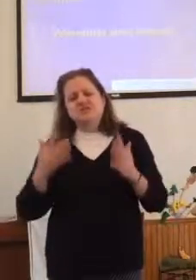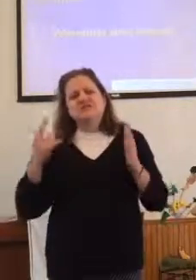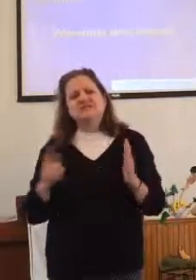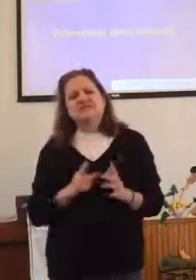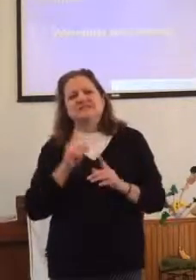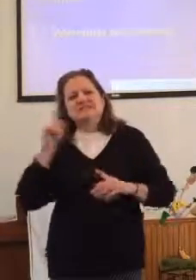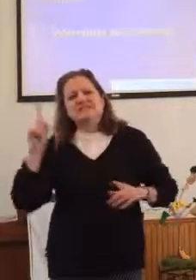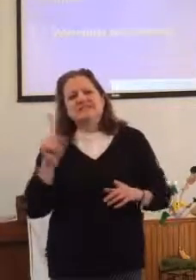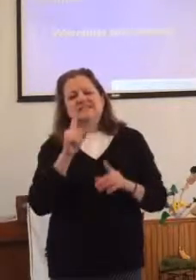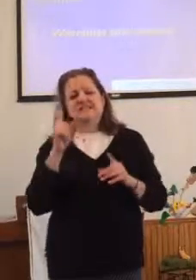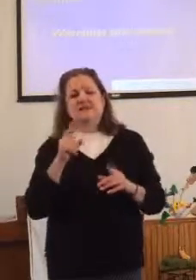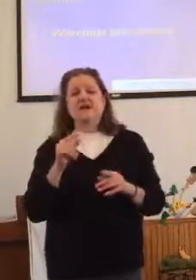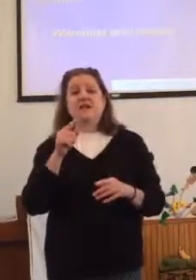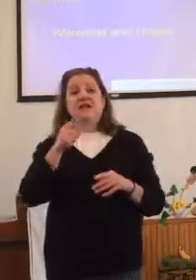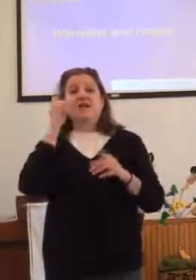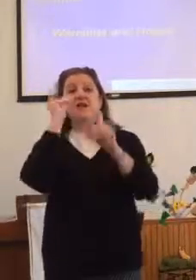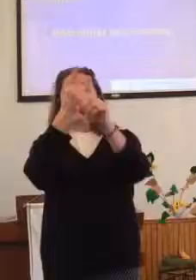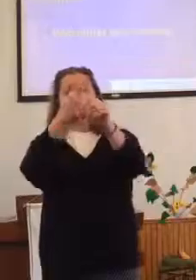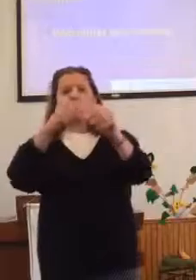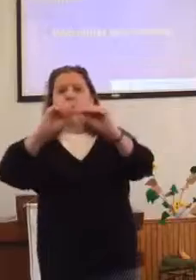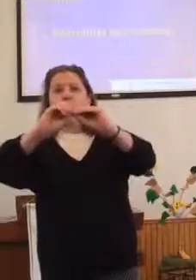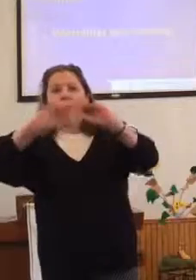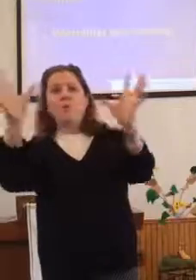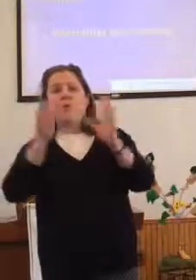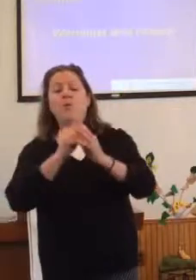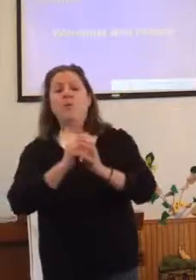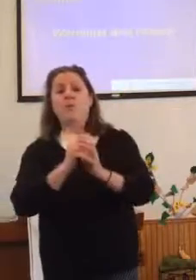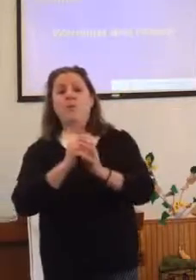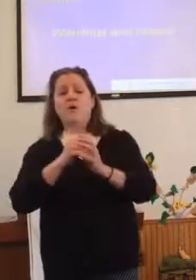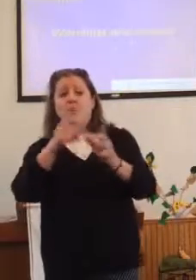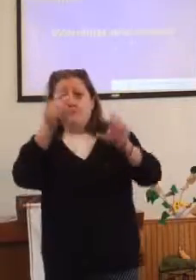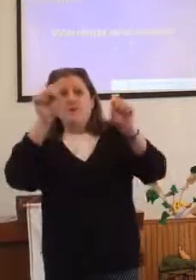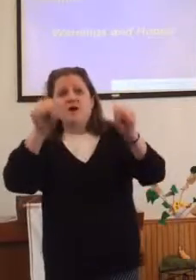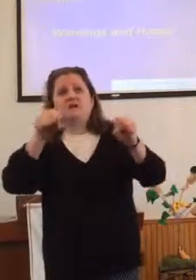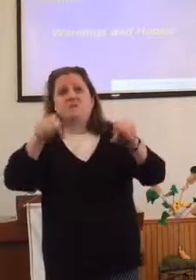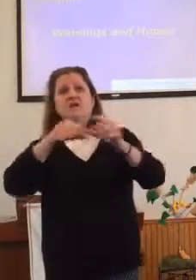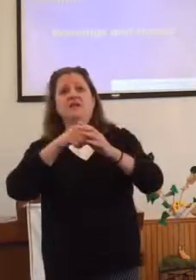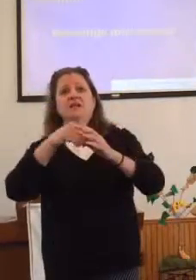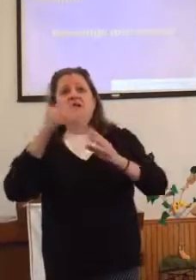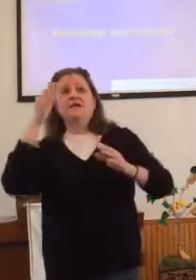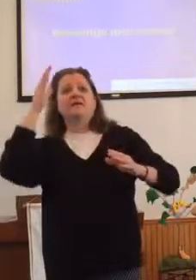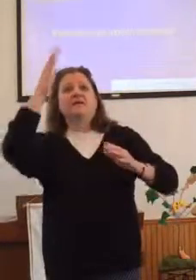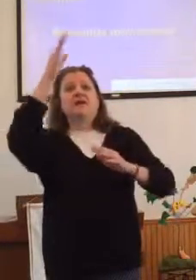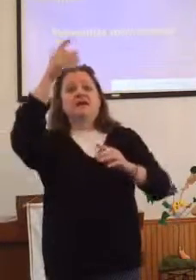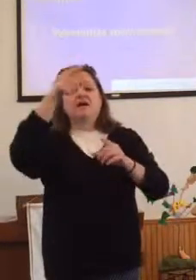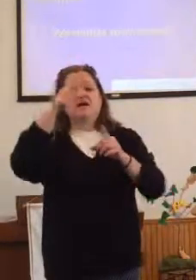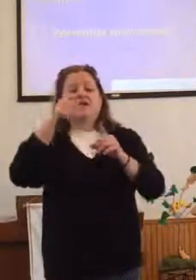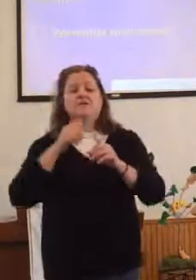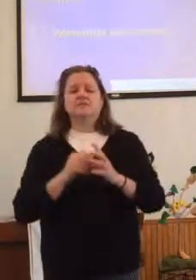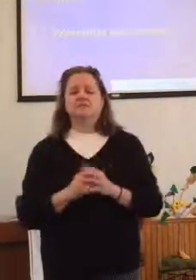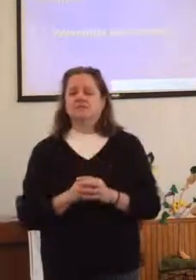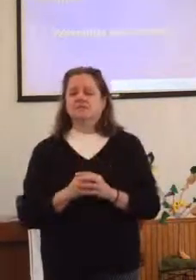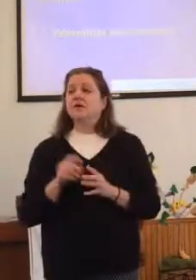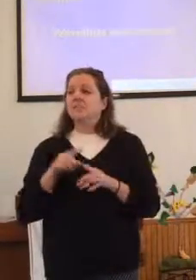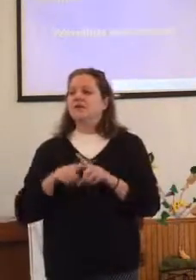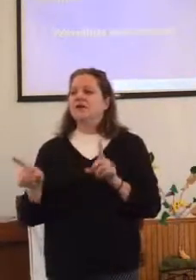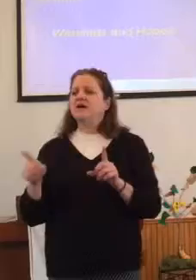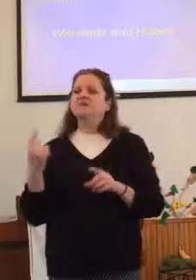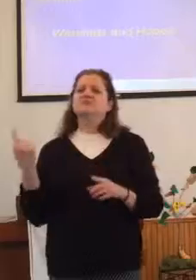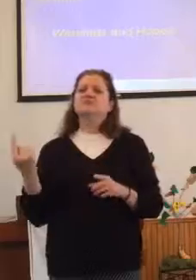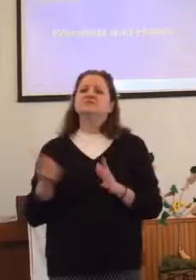that goal is very clear, with very clear possibilities. But